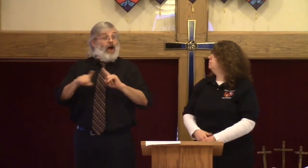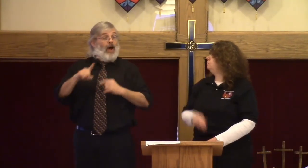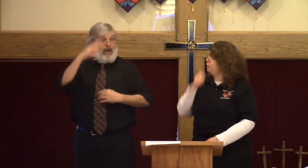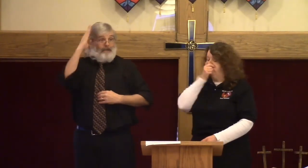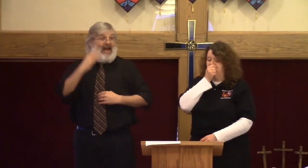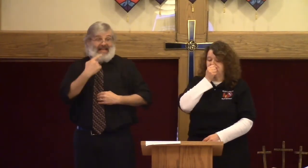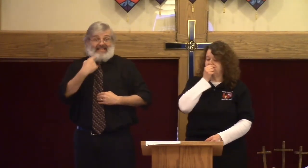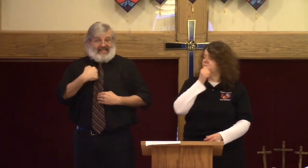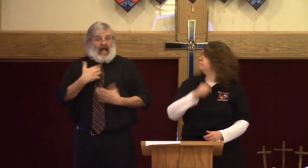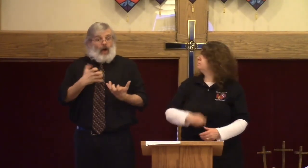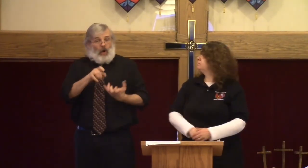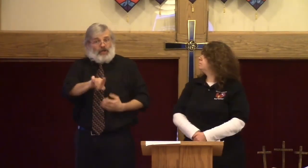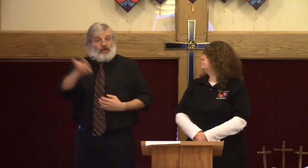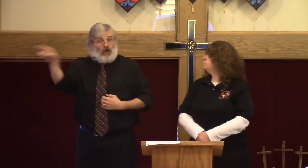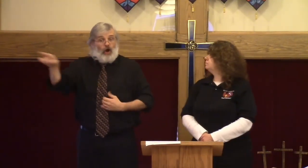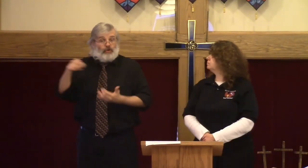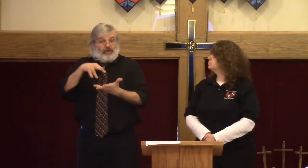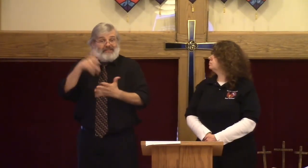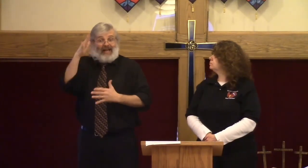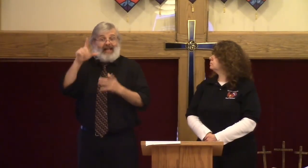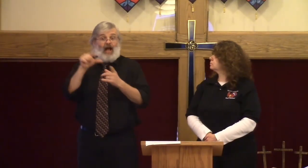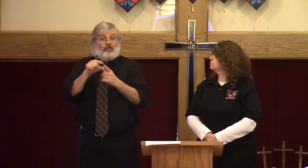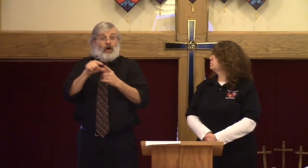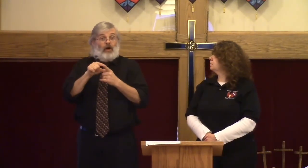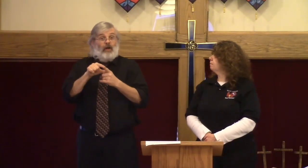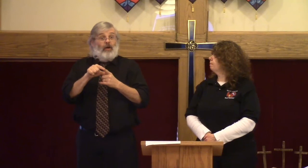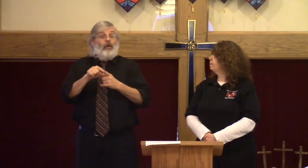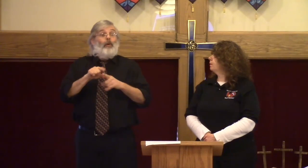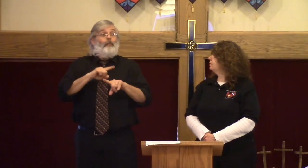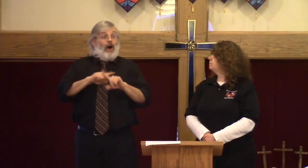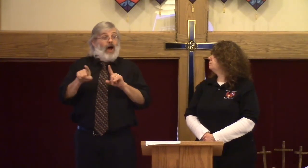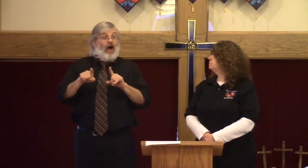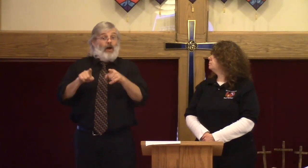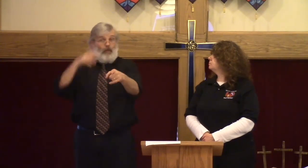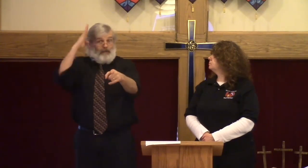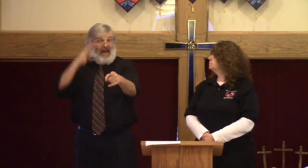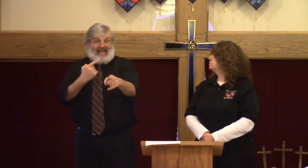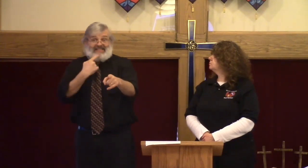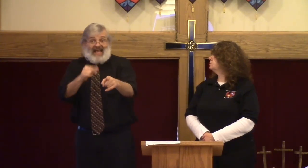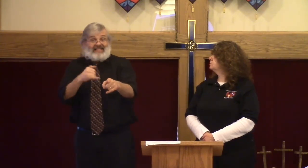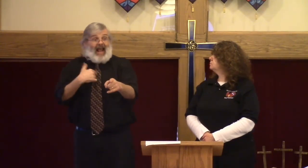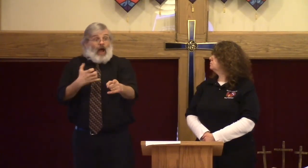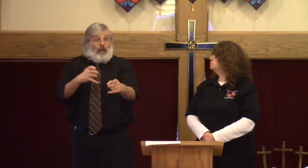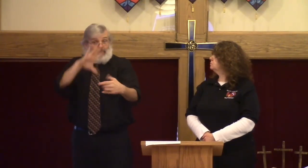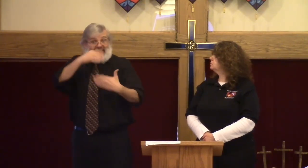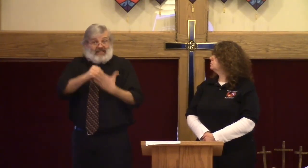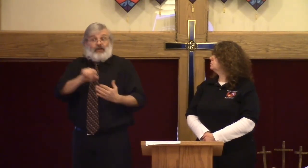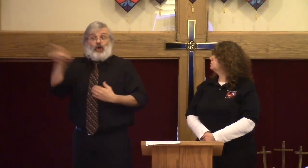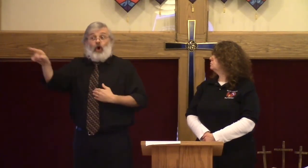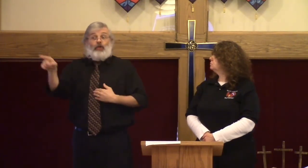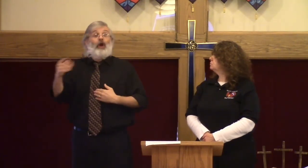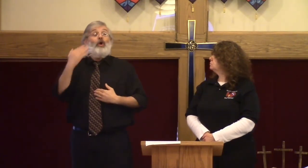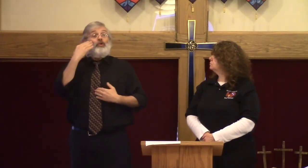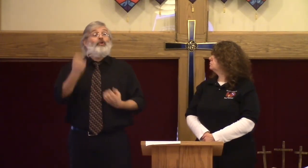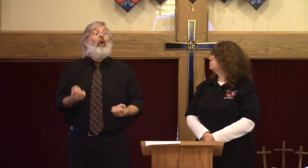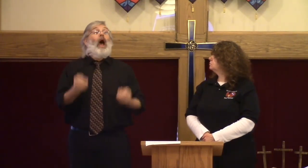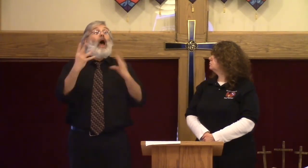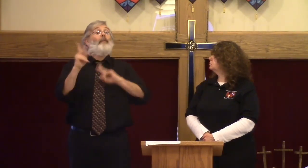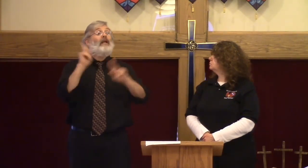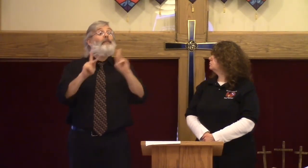But Becky says, I want you to go so you study God's Word. But when Becky says that, I want my son to go there, you know how many